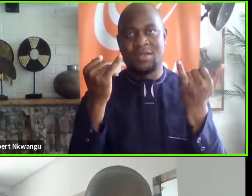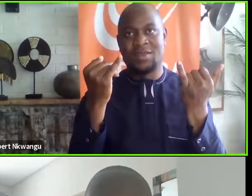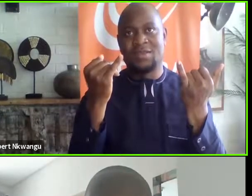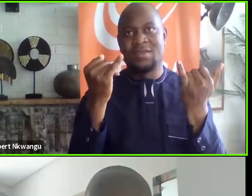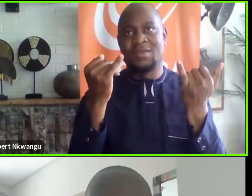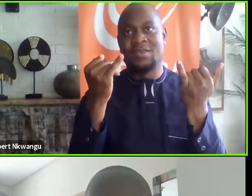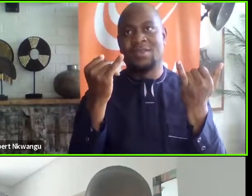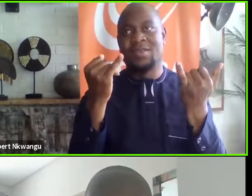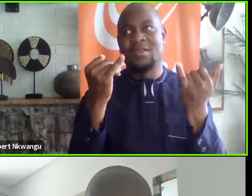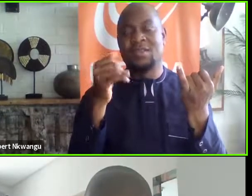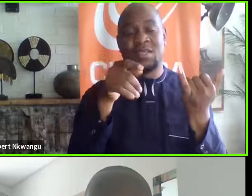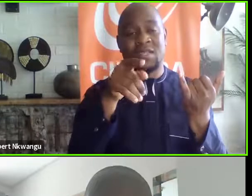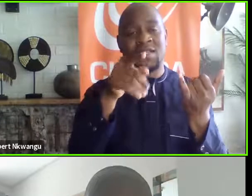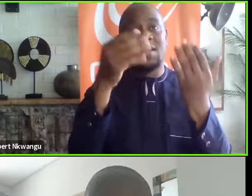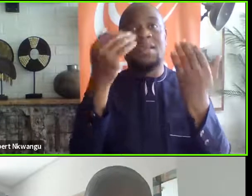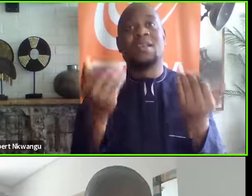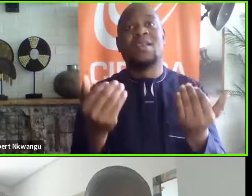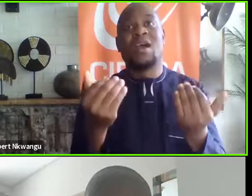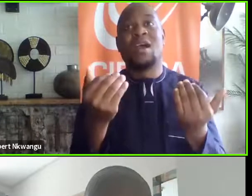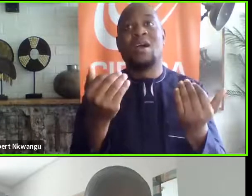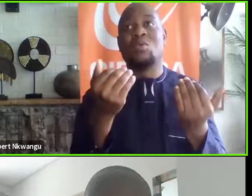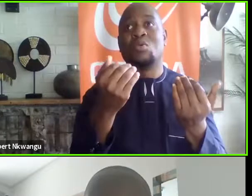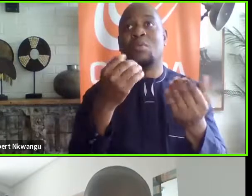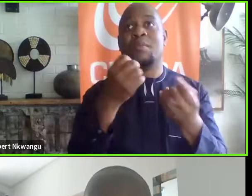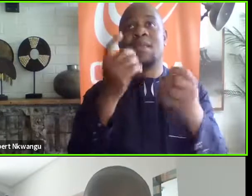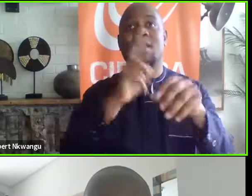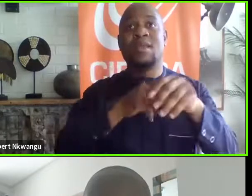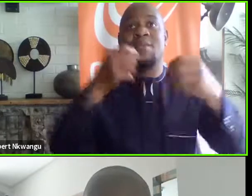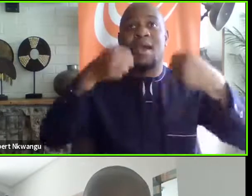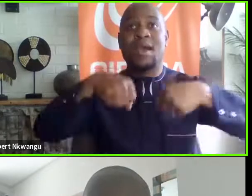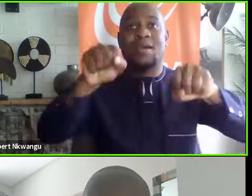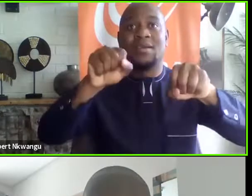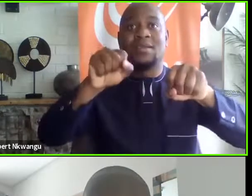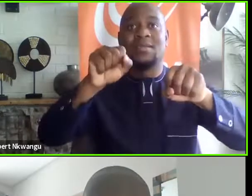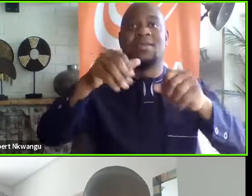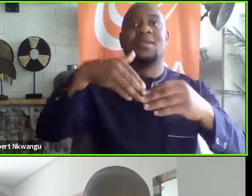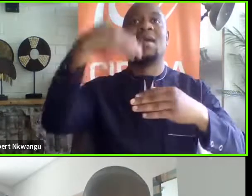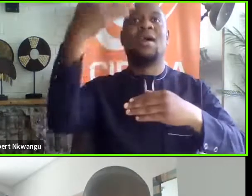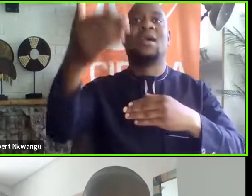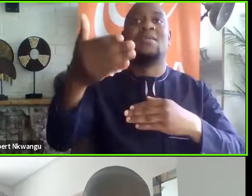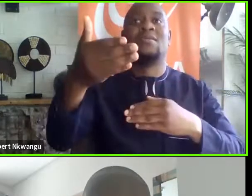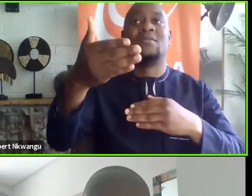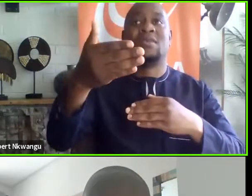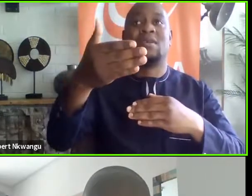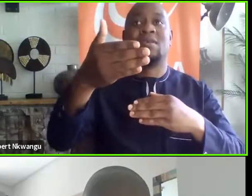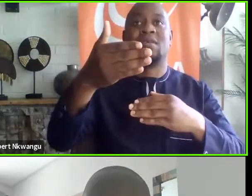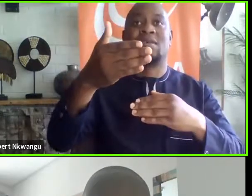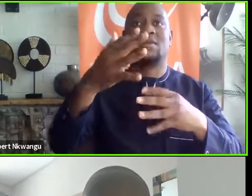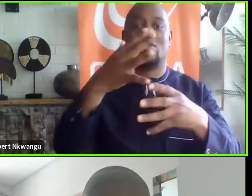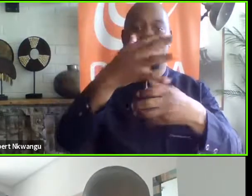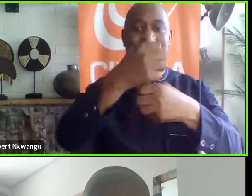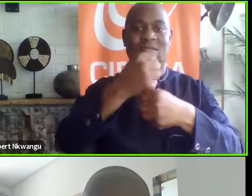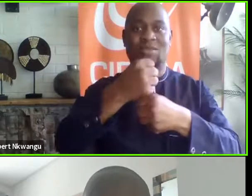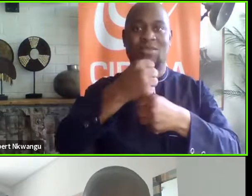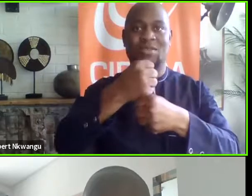hearing impairment can access information. But the challenge is with attitude, because